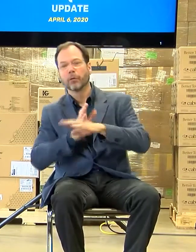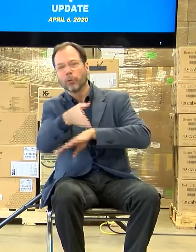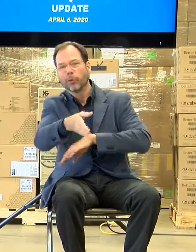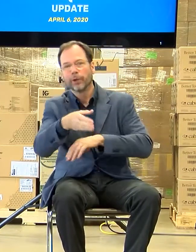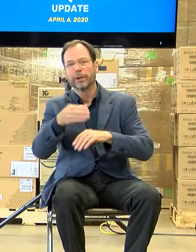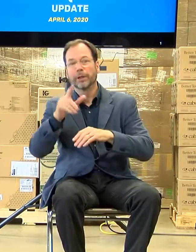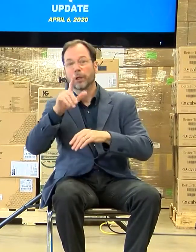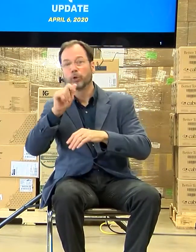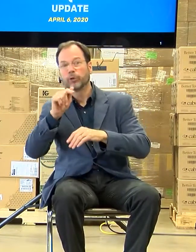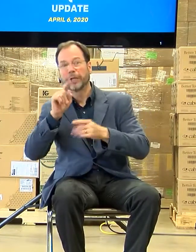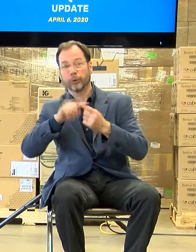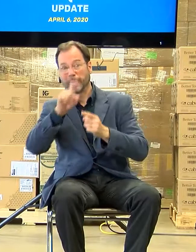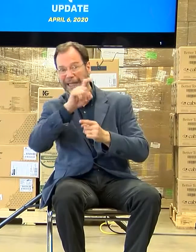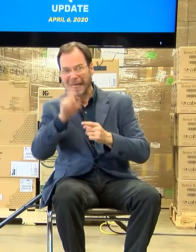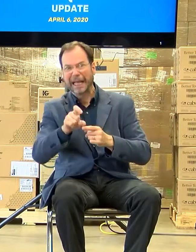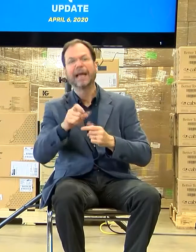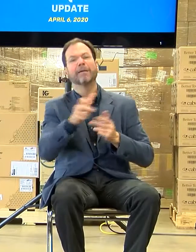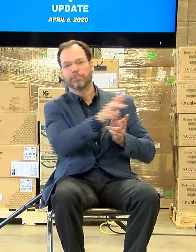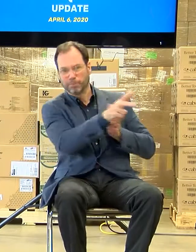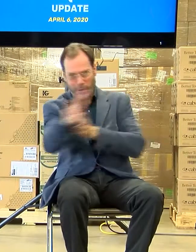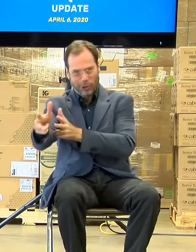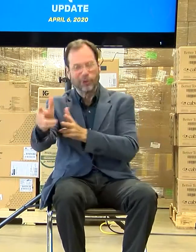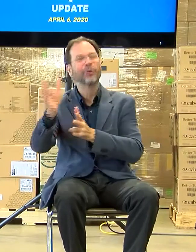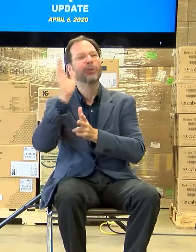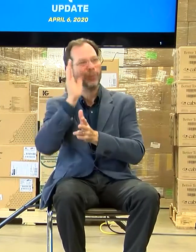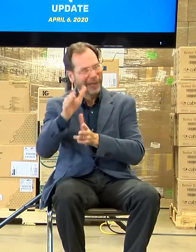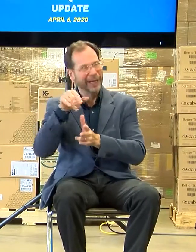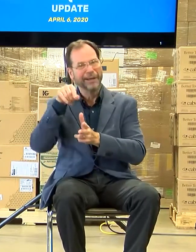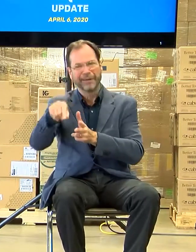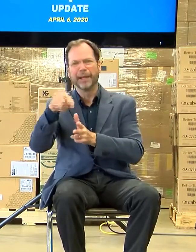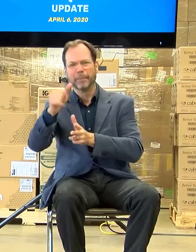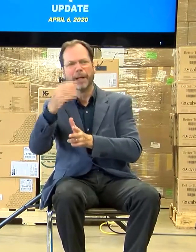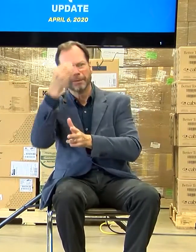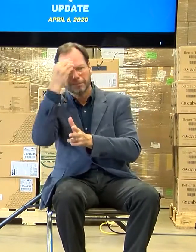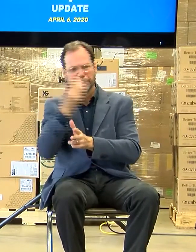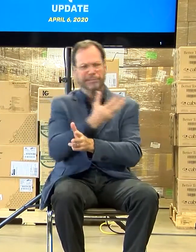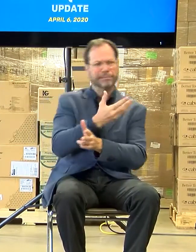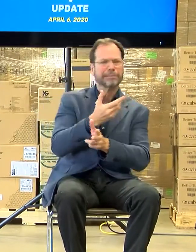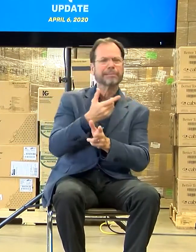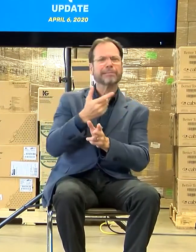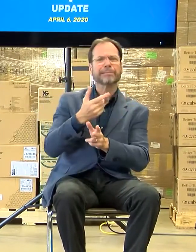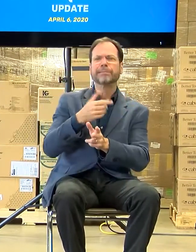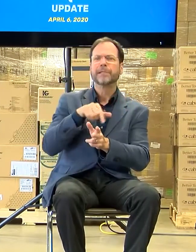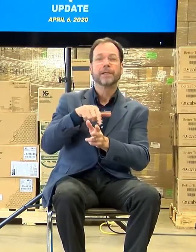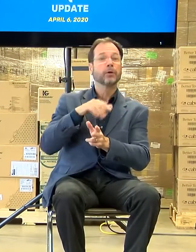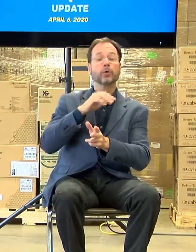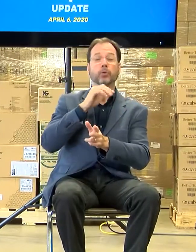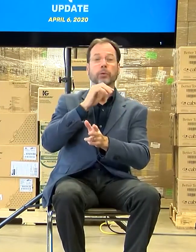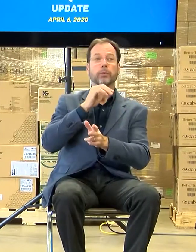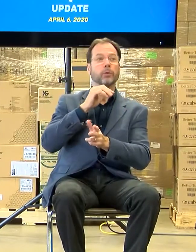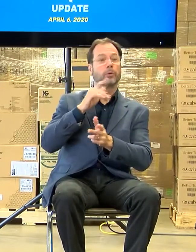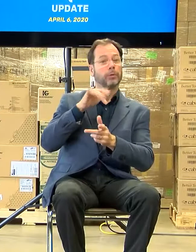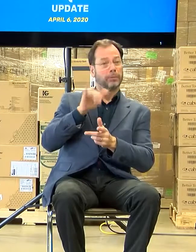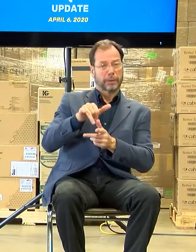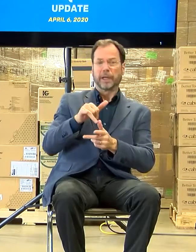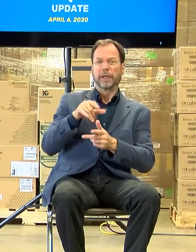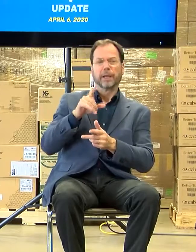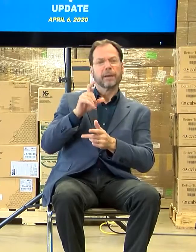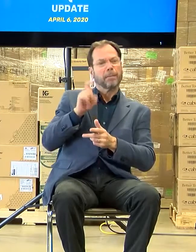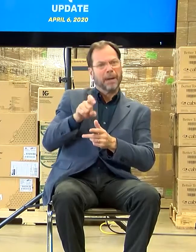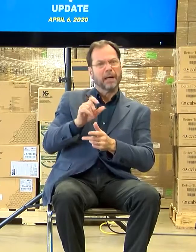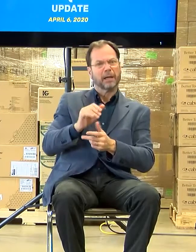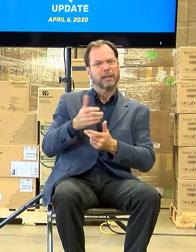Texas and to provide them information where anybody coming from Louisiana who is not exempted